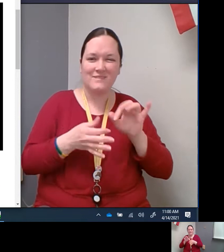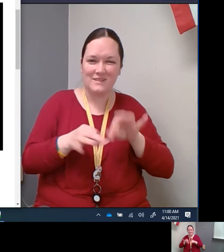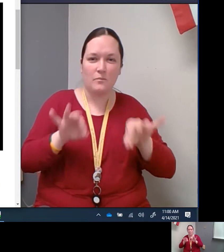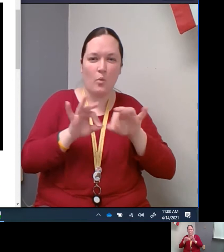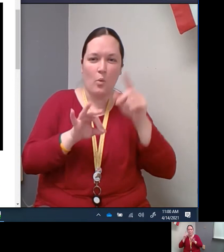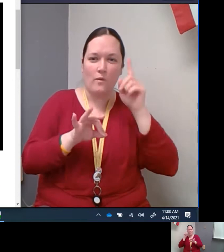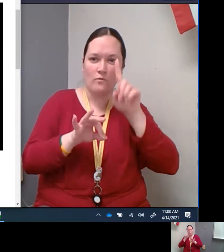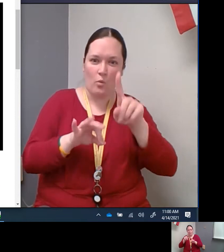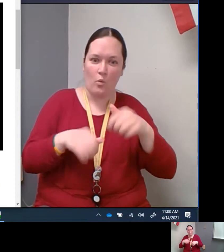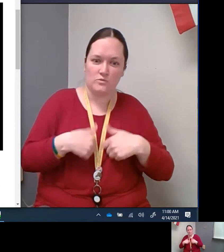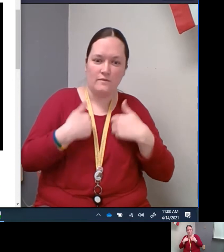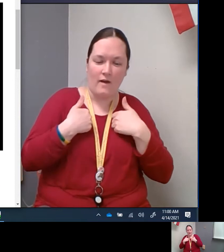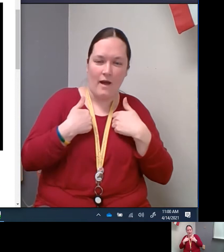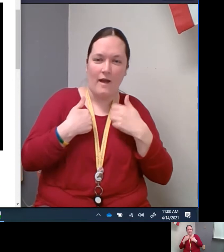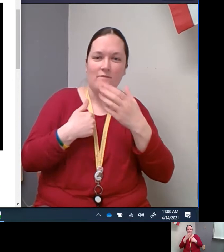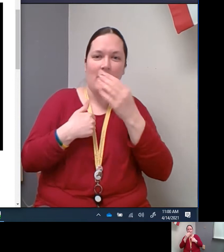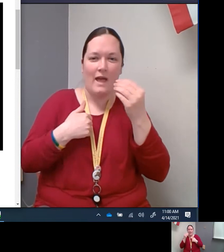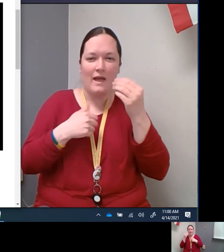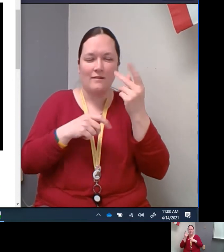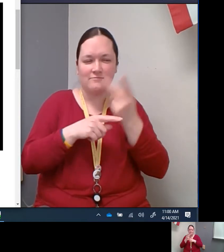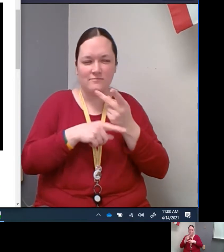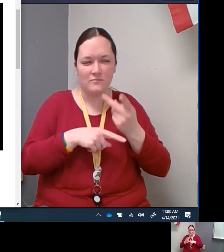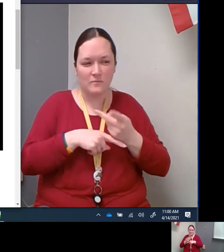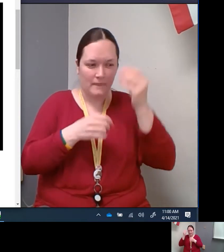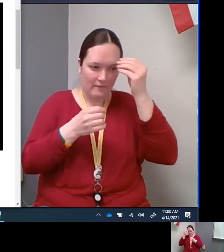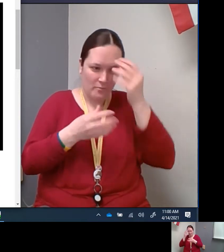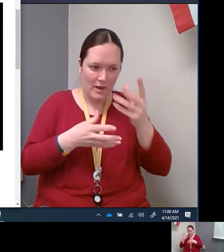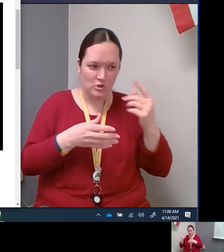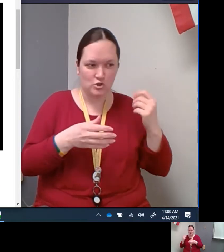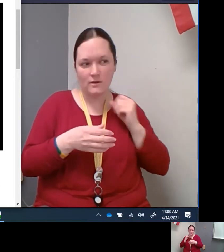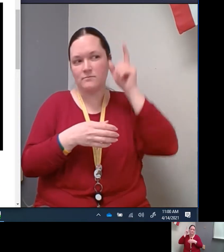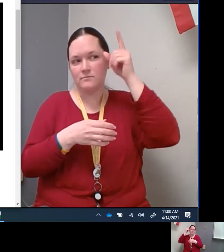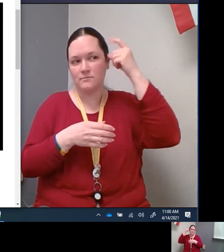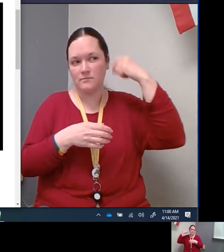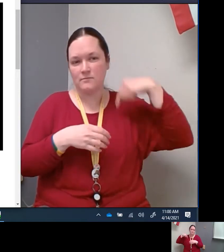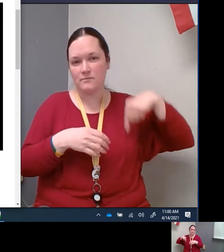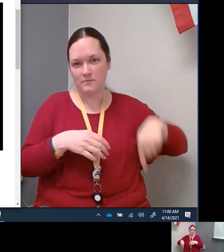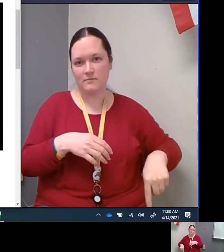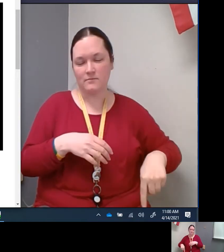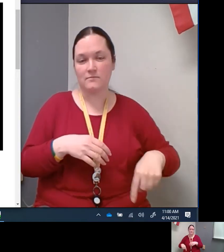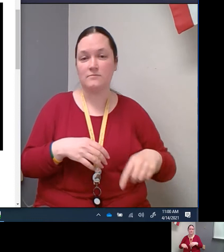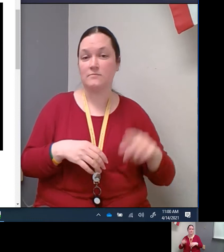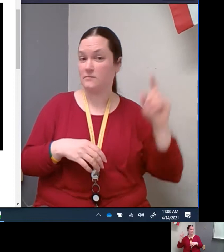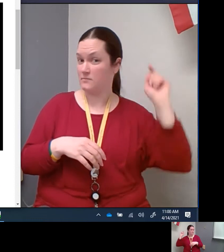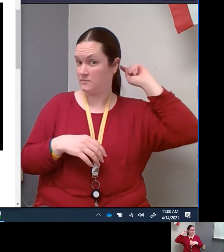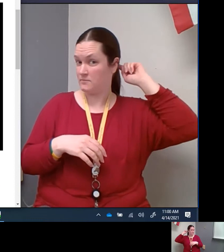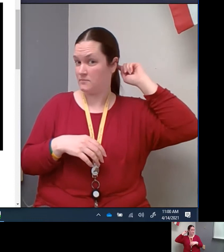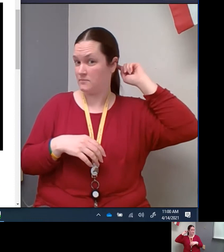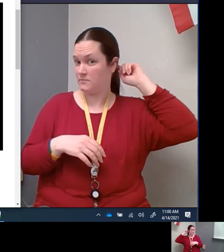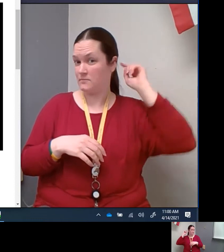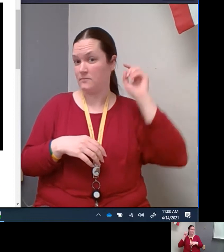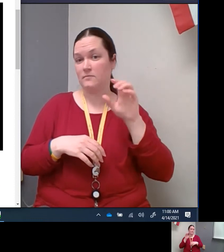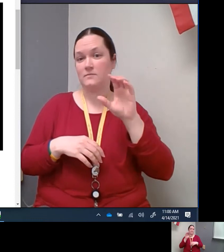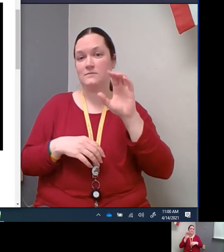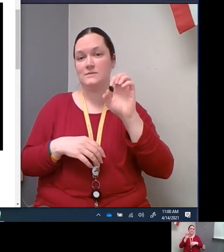the second one? Remember, it's to sort information going up and down. What's behind that? What's that structure called? That is